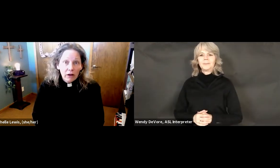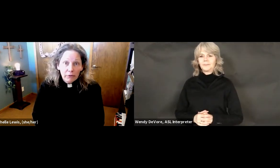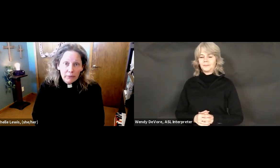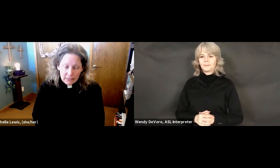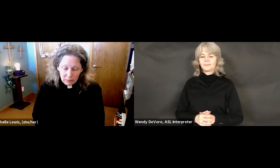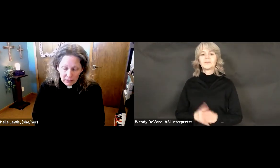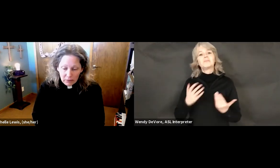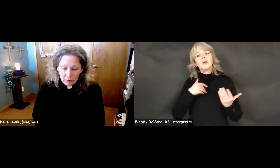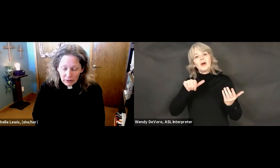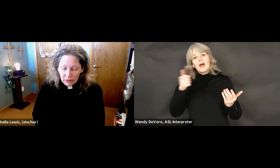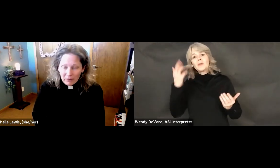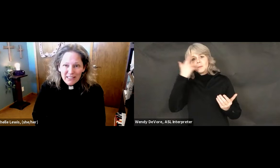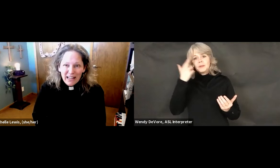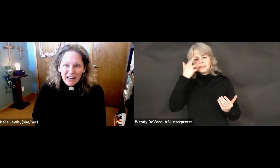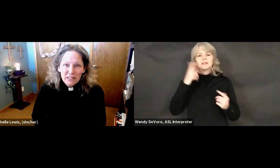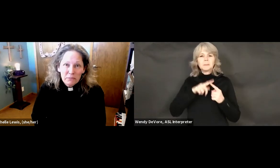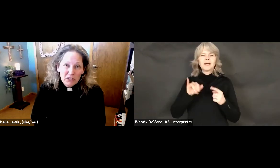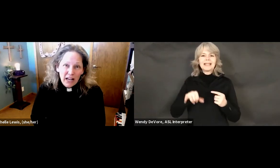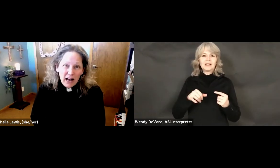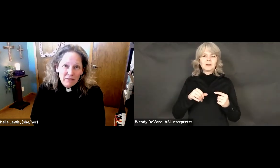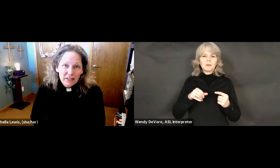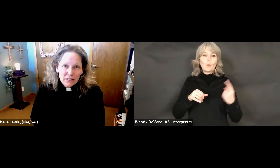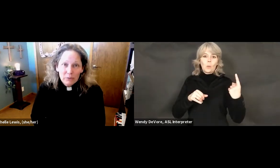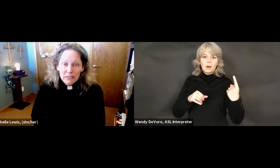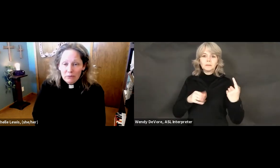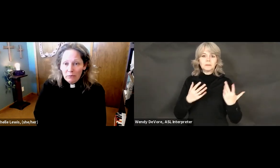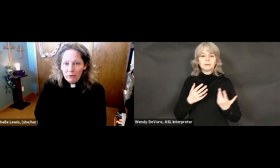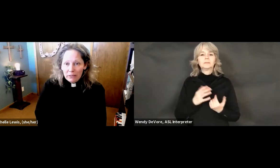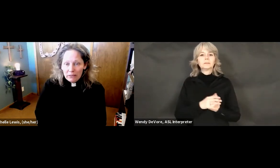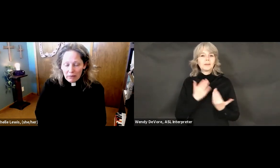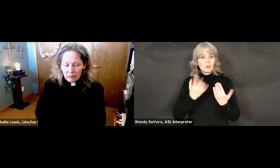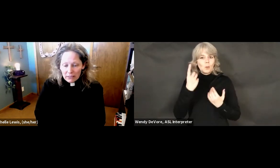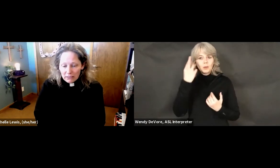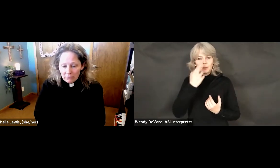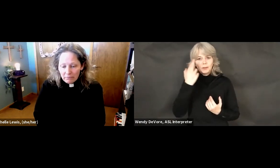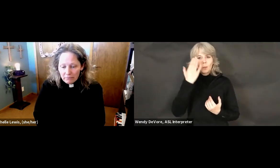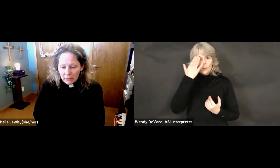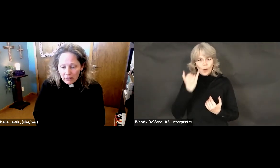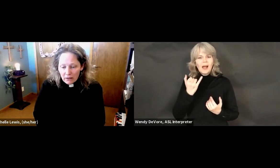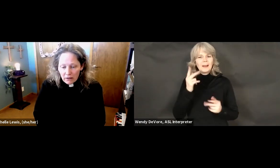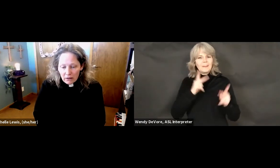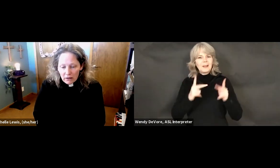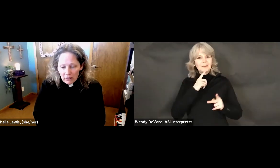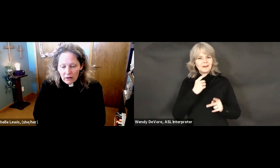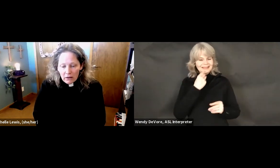There are other reasons, but that could be one of them. That's not an especially obvious reason when we read the Bible lesson.